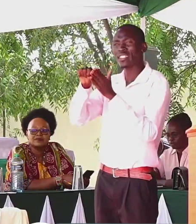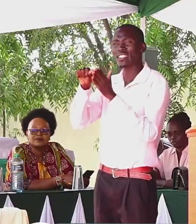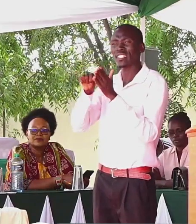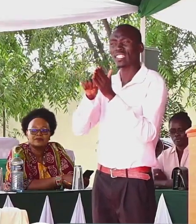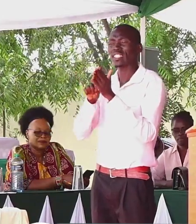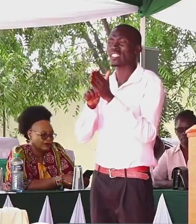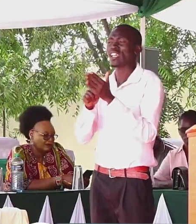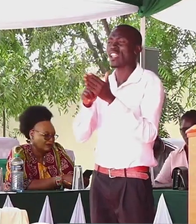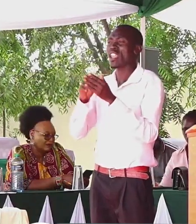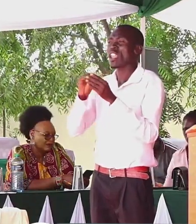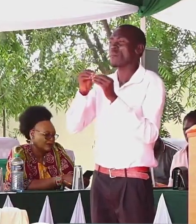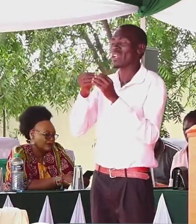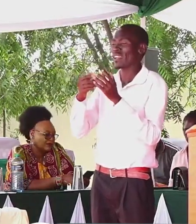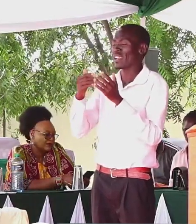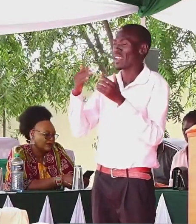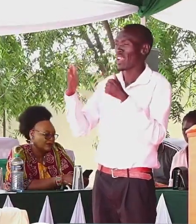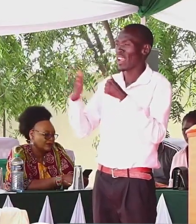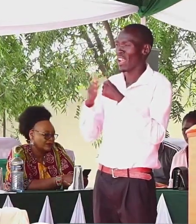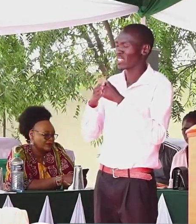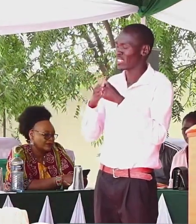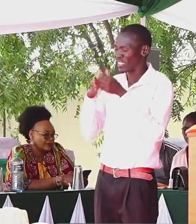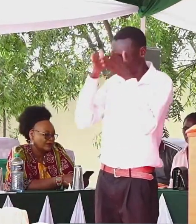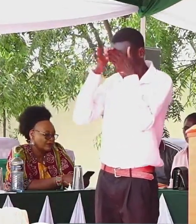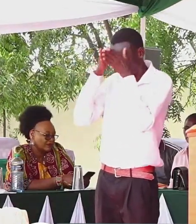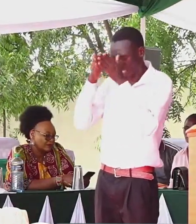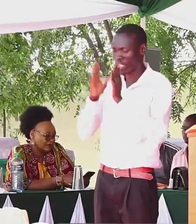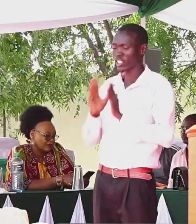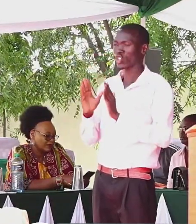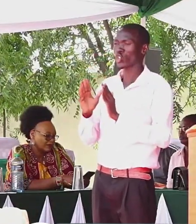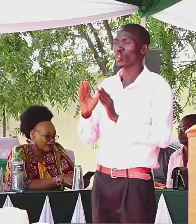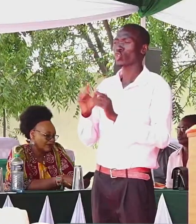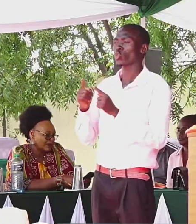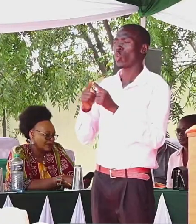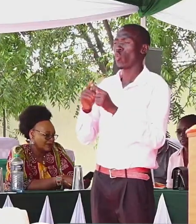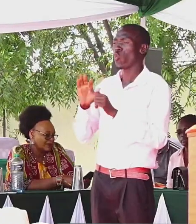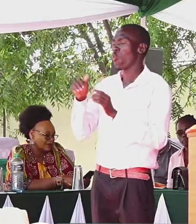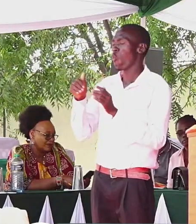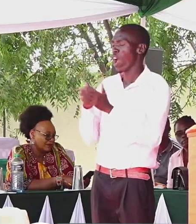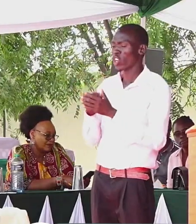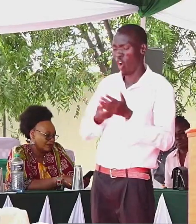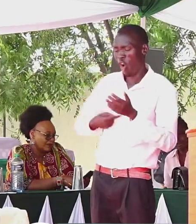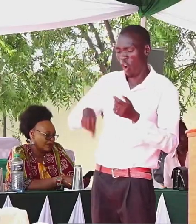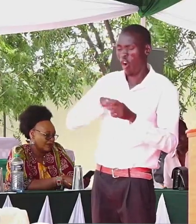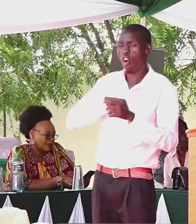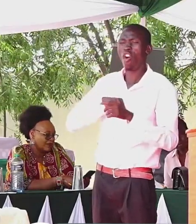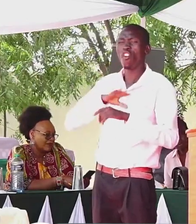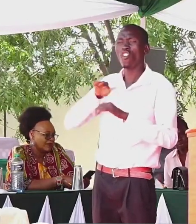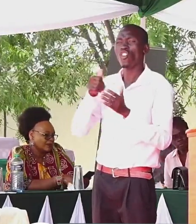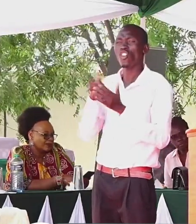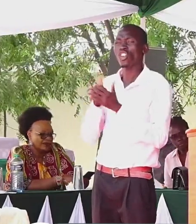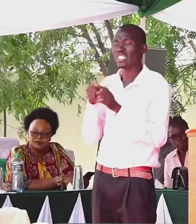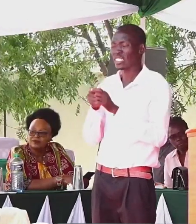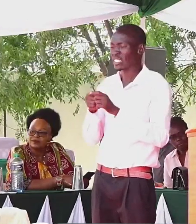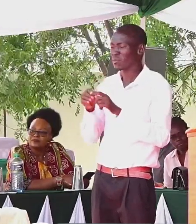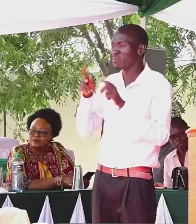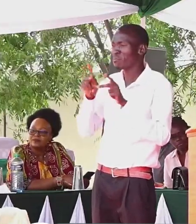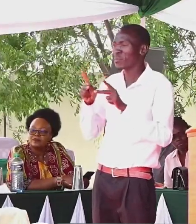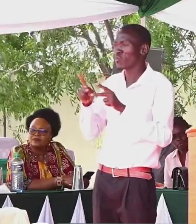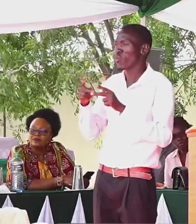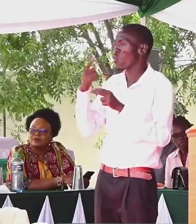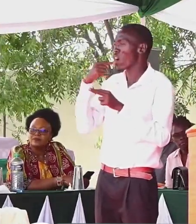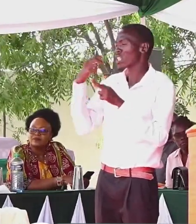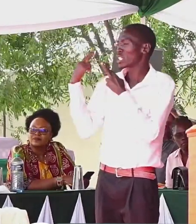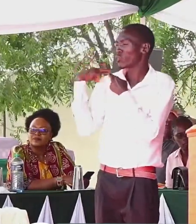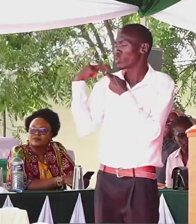is something that we put serious attention to. We want all the key people, the